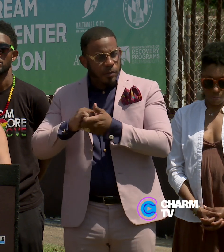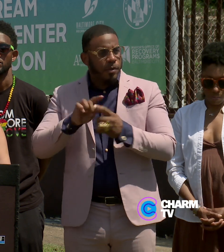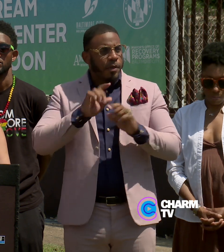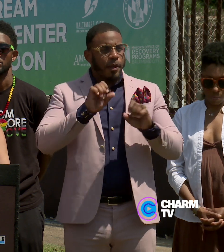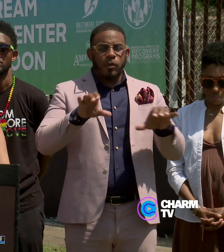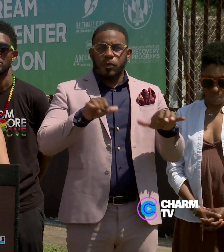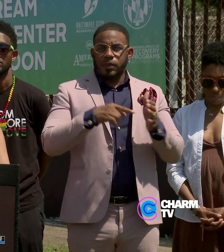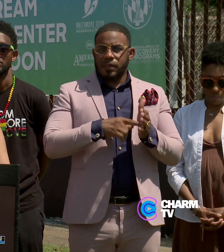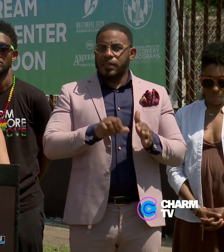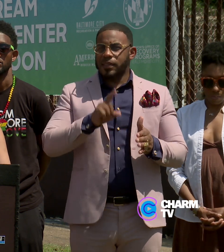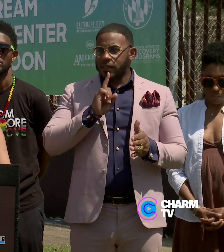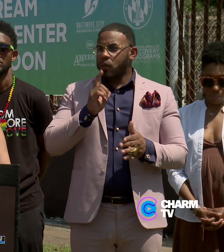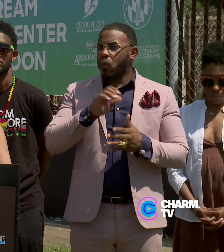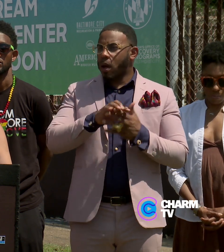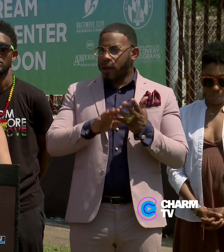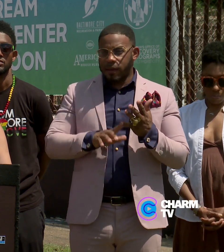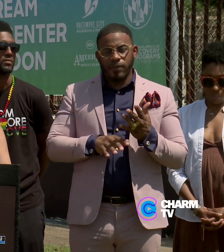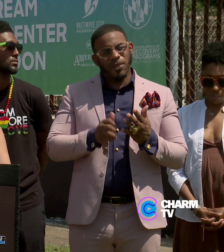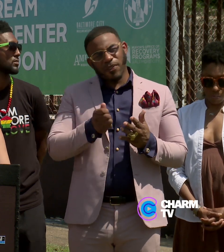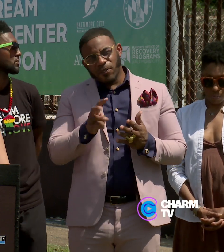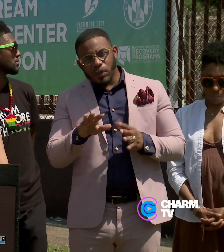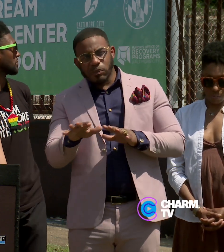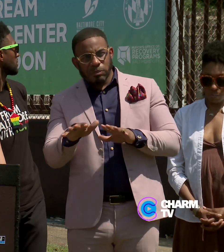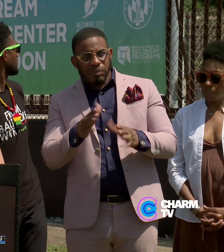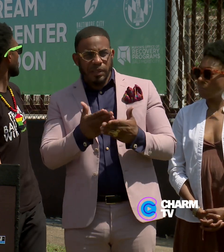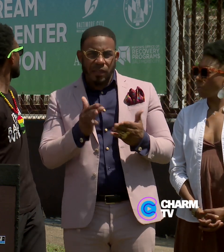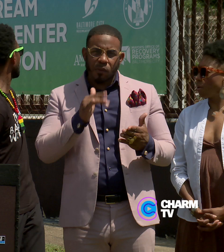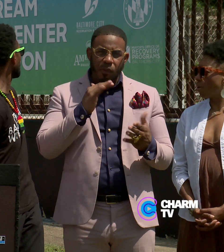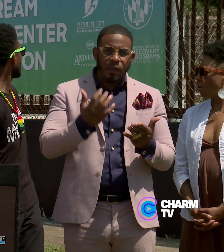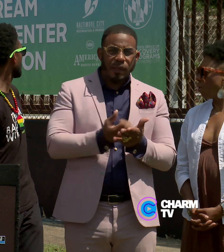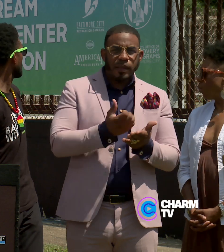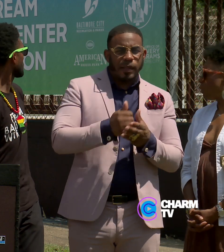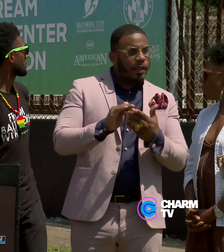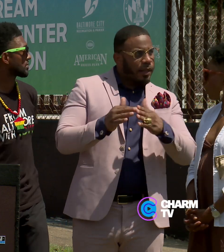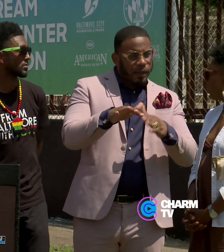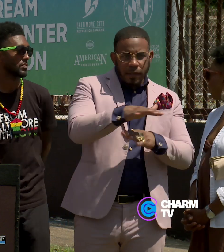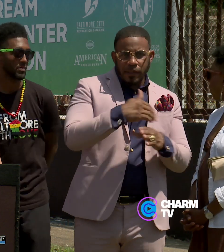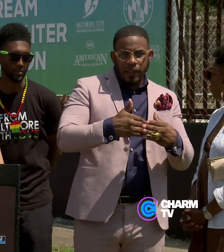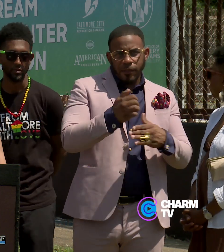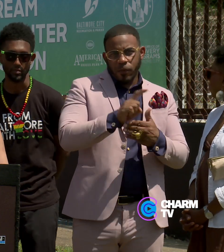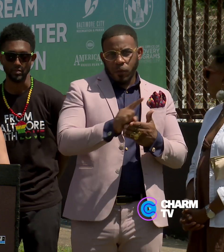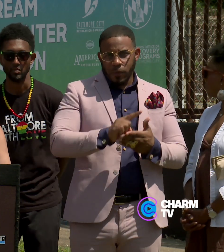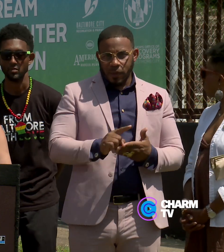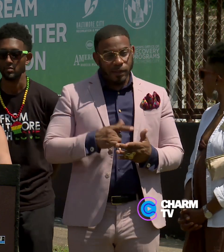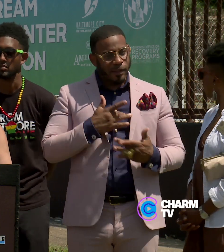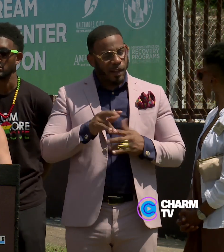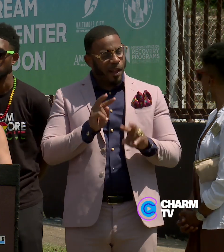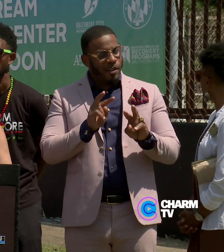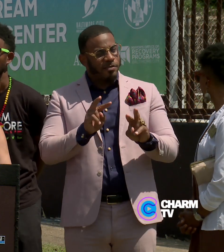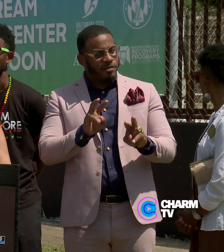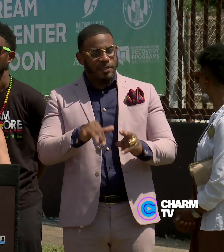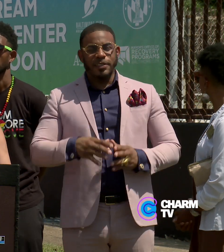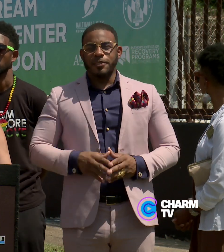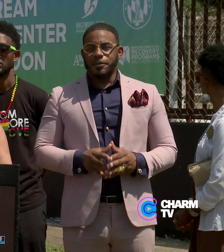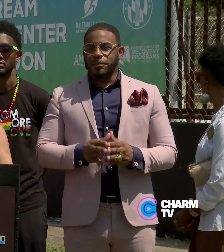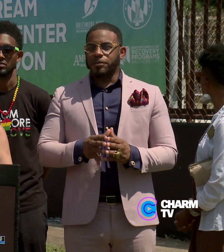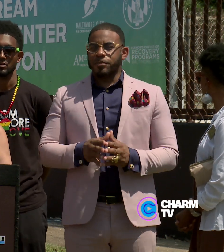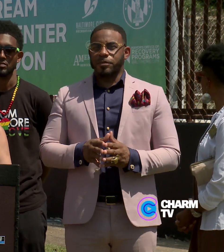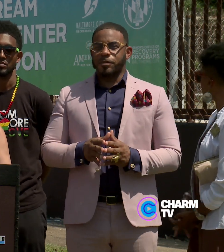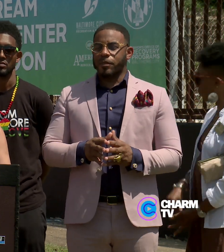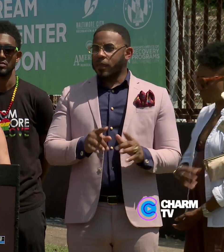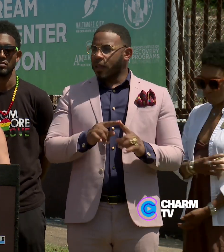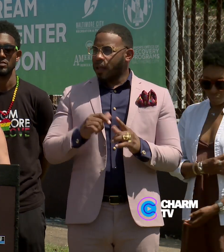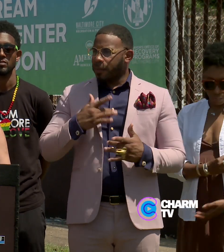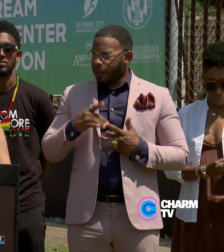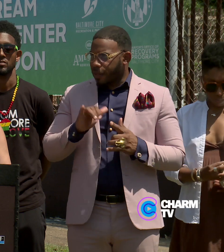be able to do this. This is one of a few things that we're going to get in the neighborhood in the next few weeks, so I'm really excited about that.